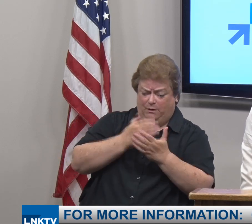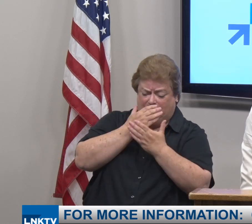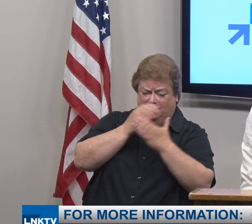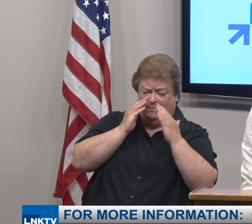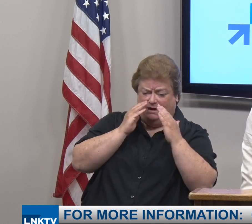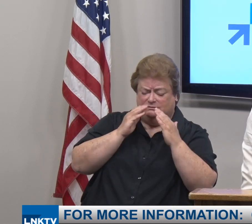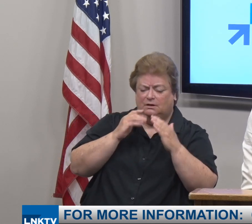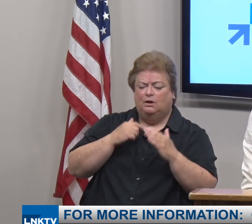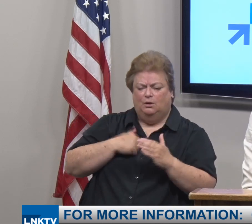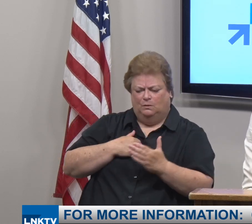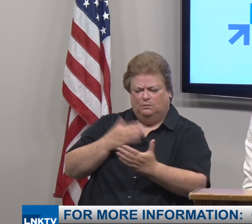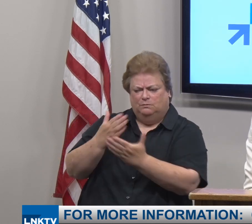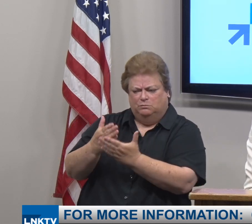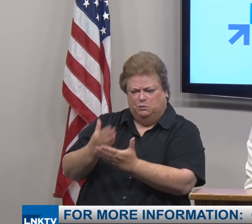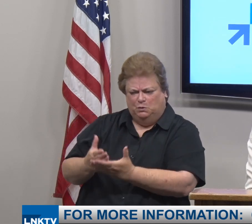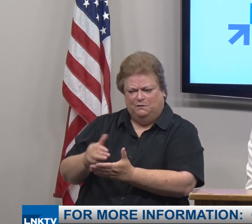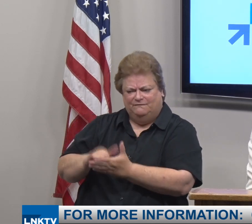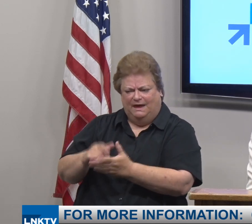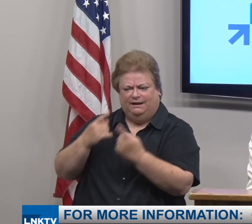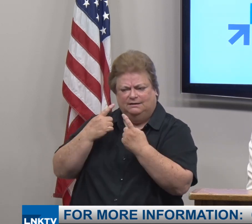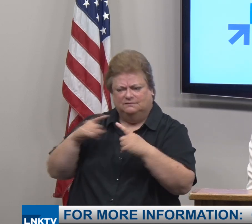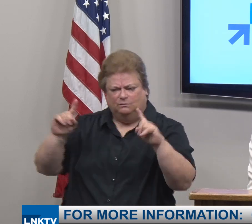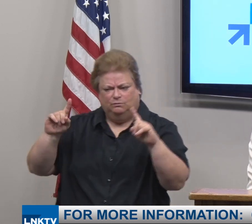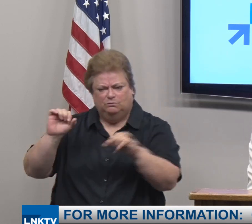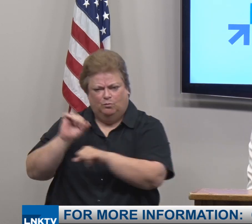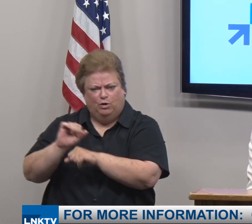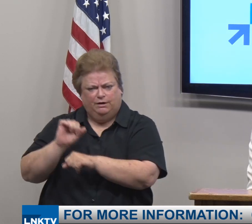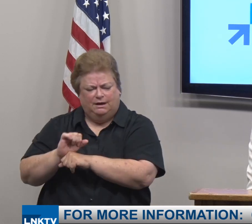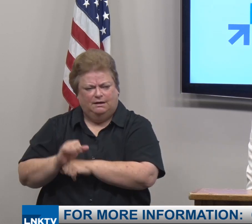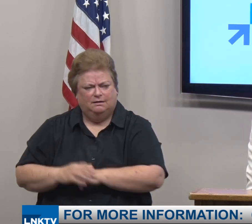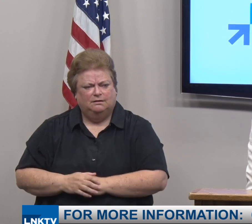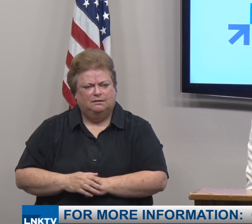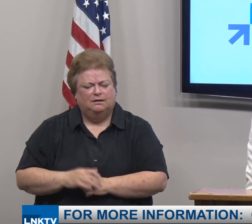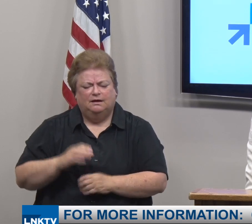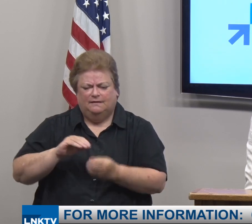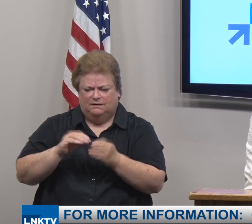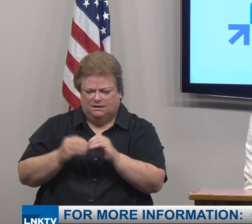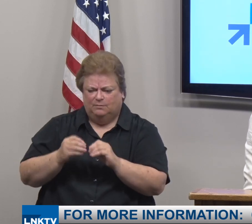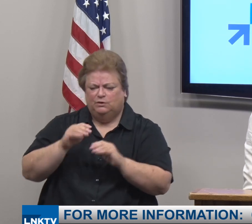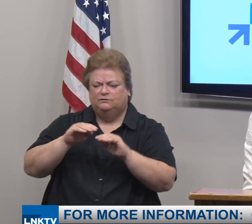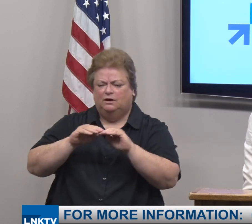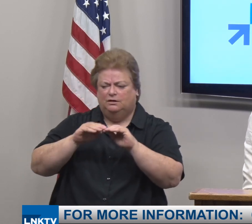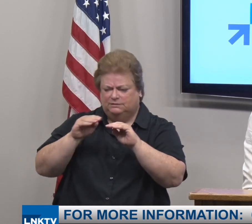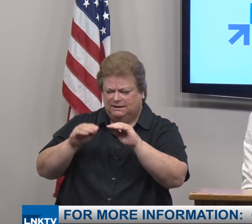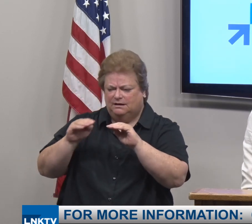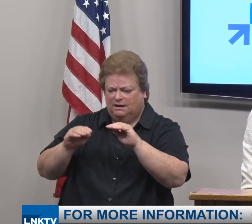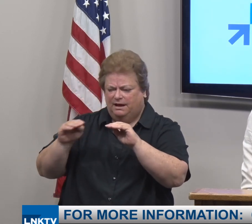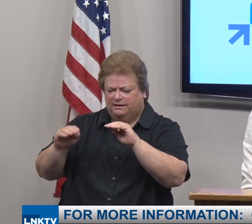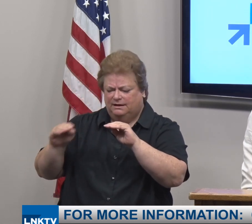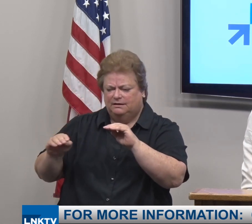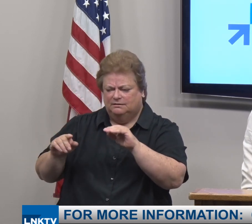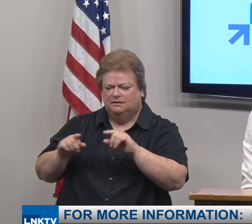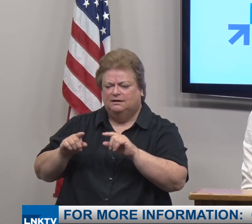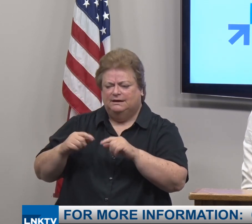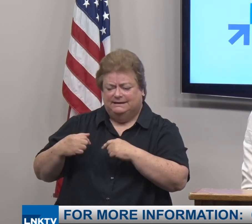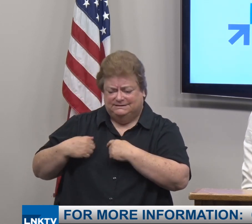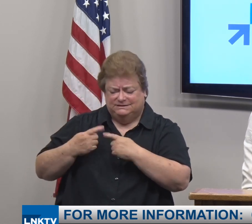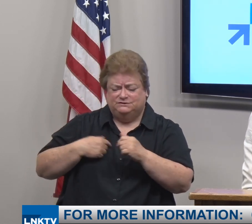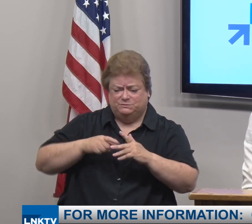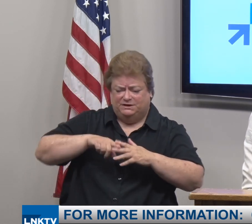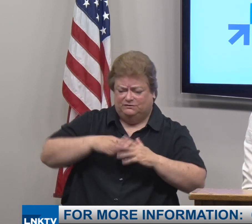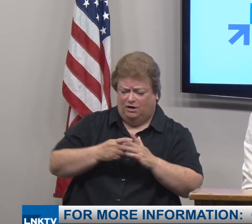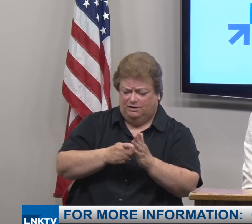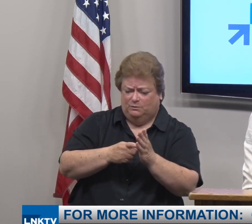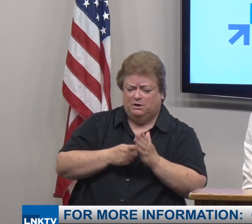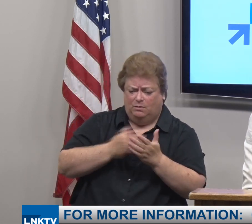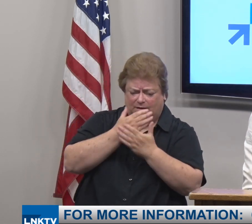that it's working. Our COVID-19 case numbers significantly declined week over week since our community began to follow the mask